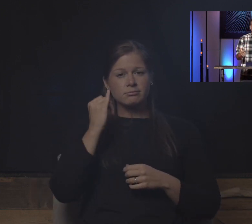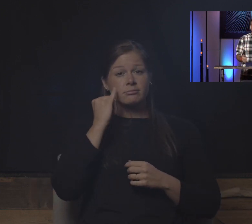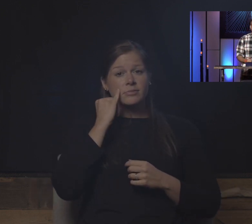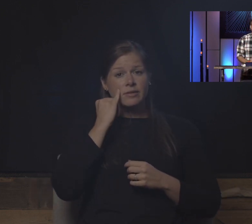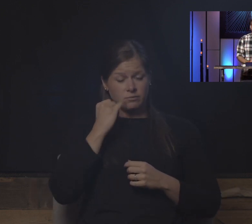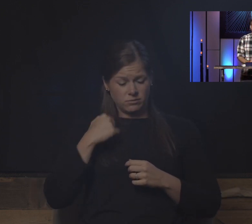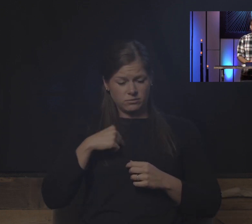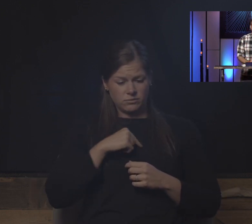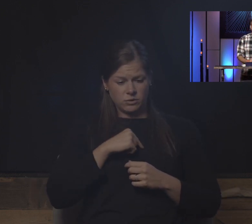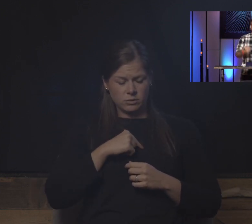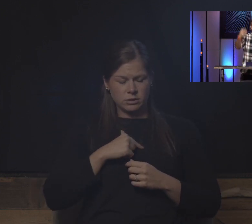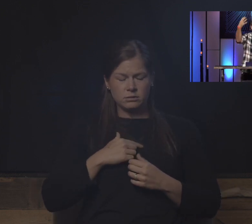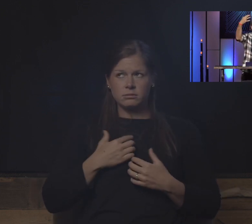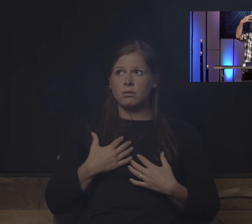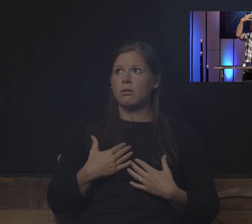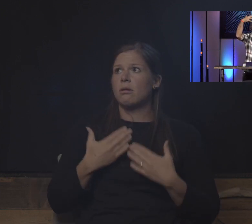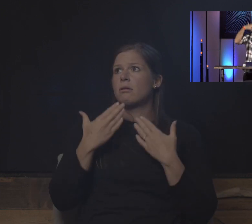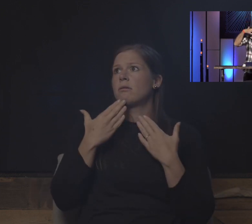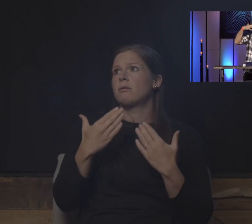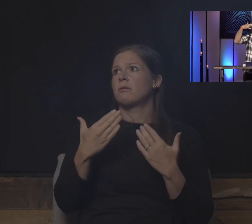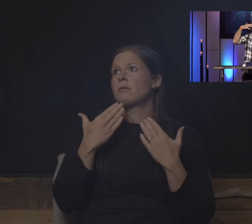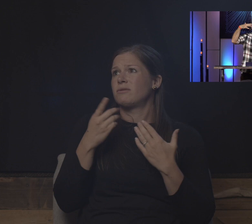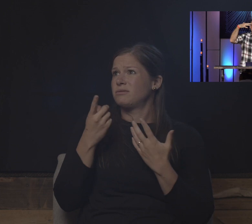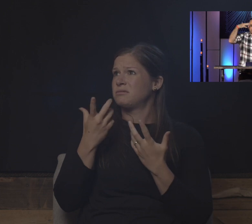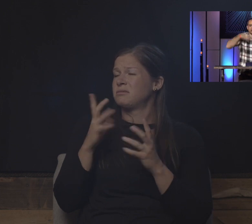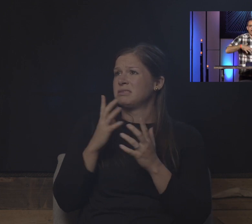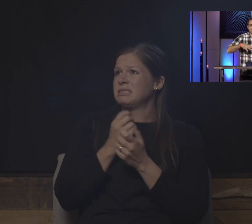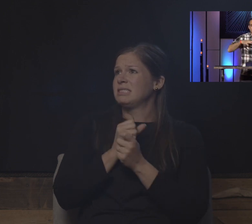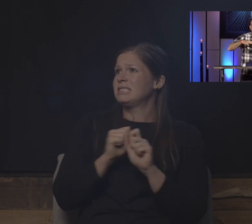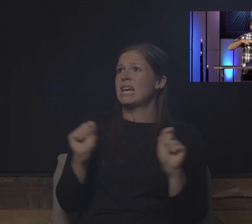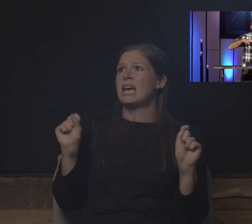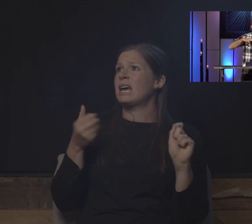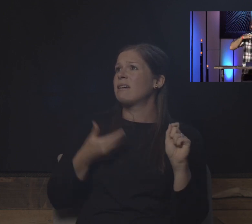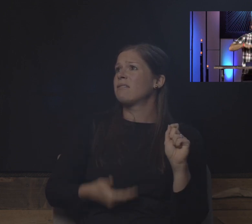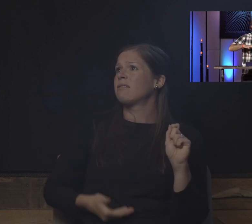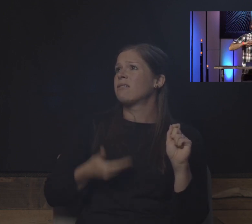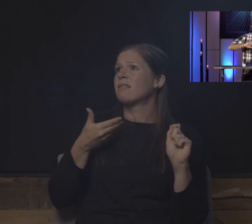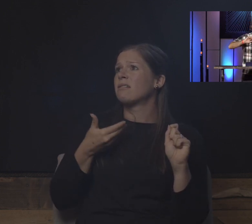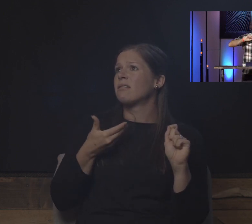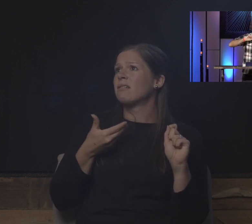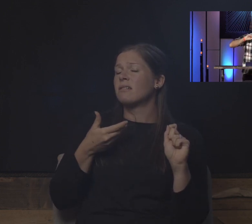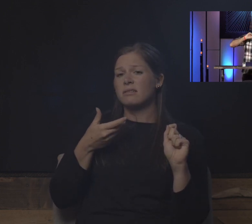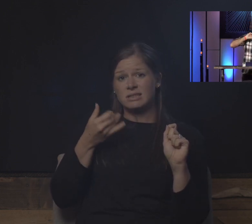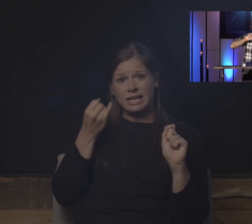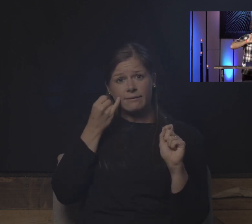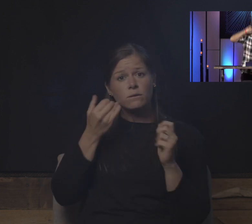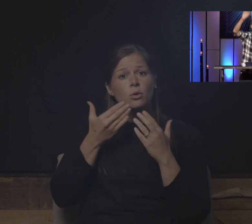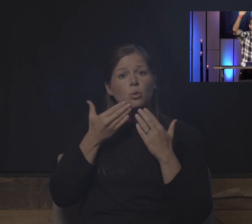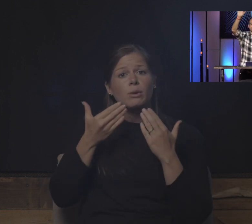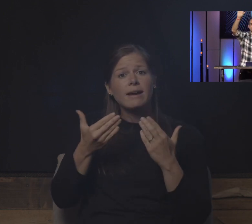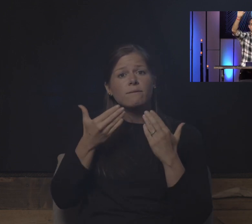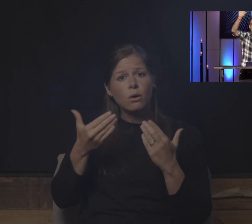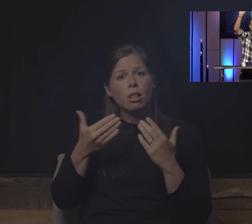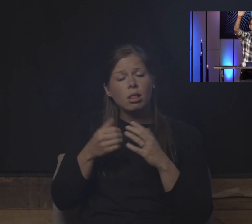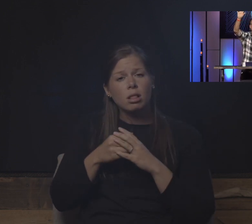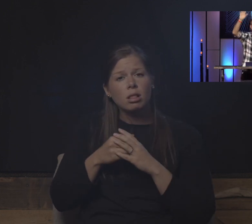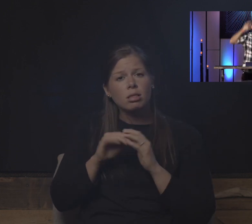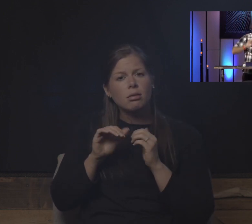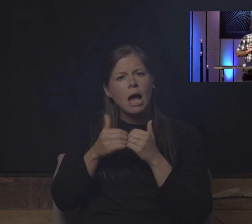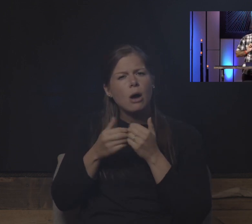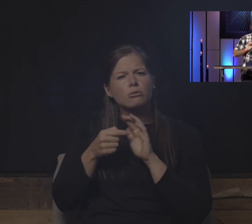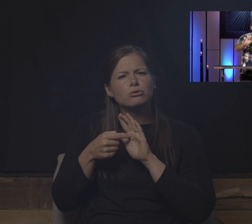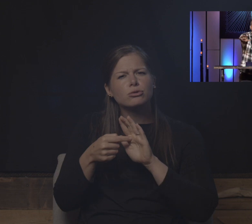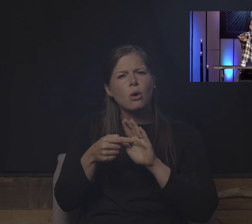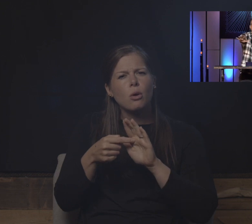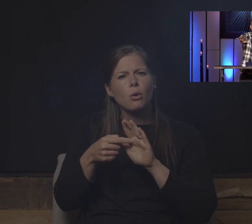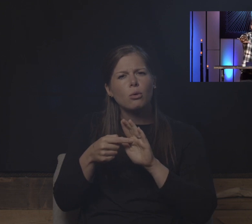saving our souls. The gratitude that we have for Christ saving us, yes, it goes back to Jesus in worship,